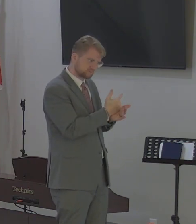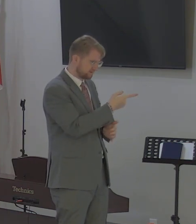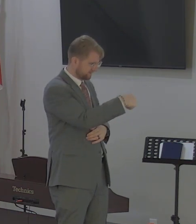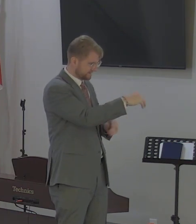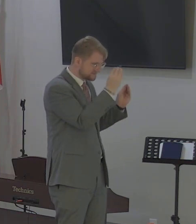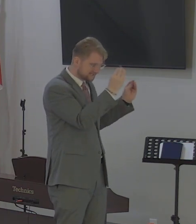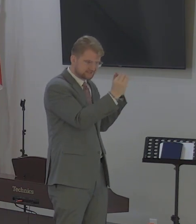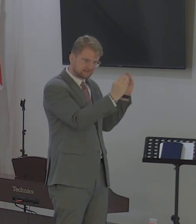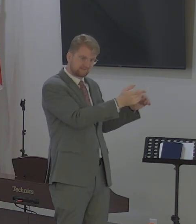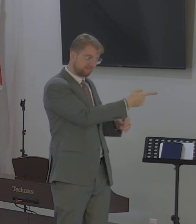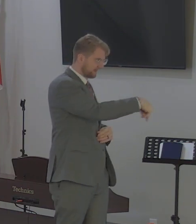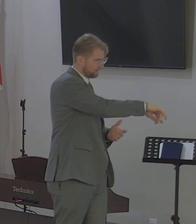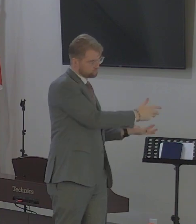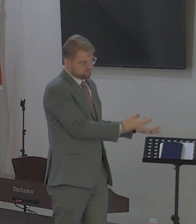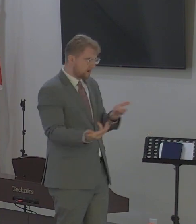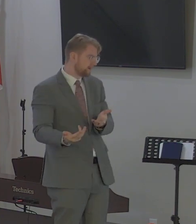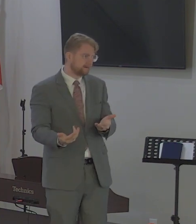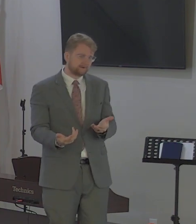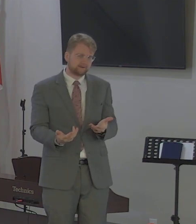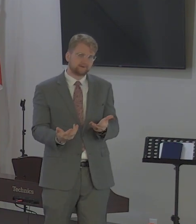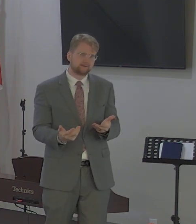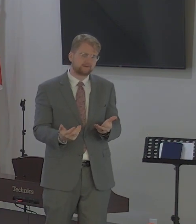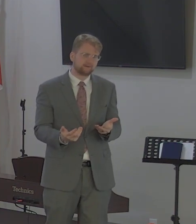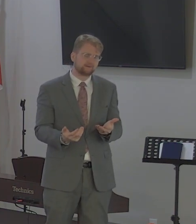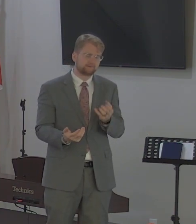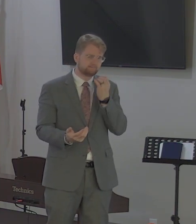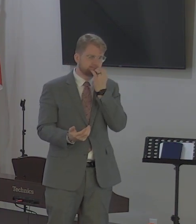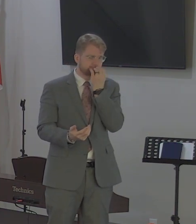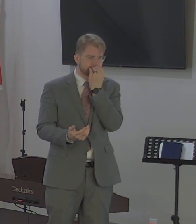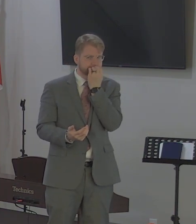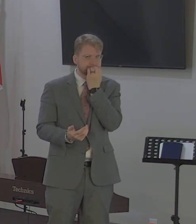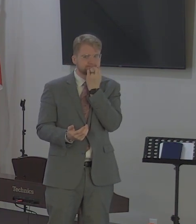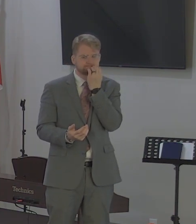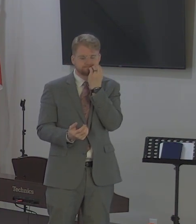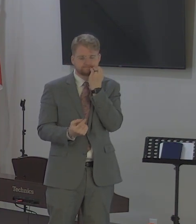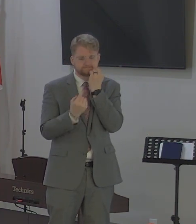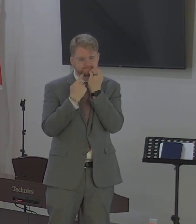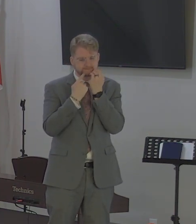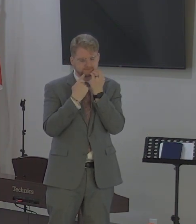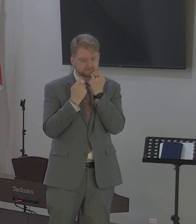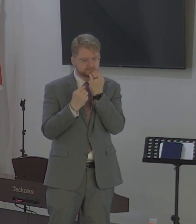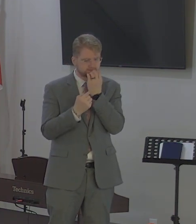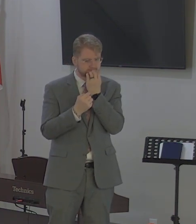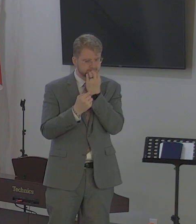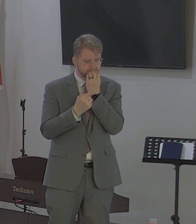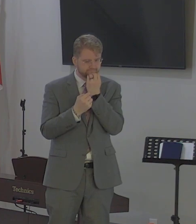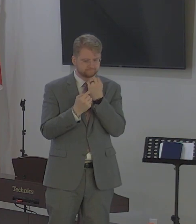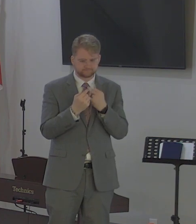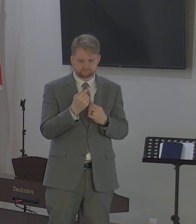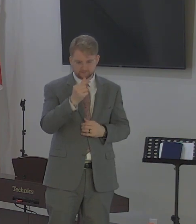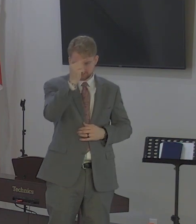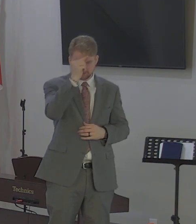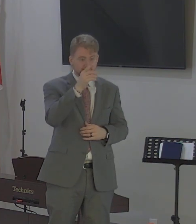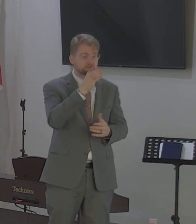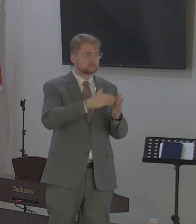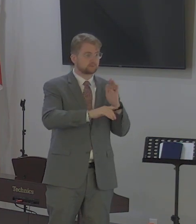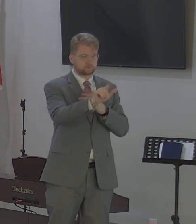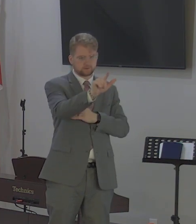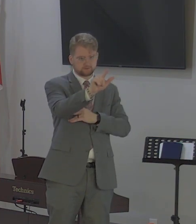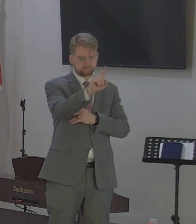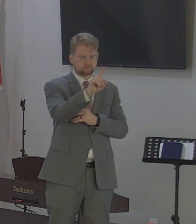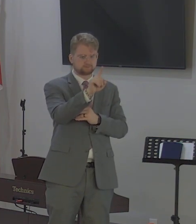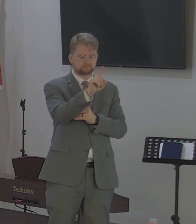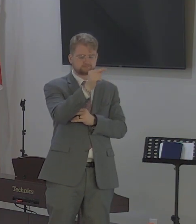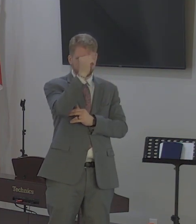in. And look what he says about this. I said this earlier. Go to Galatians 1 real quick. Galatians